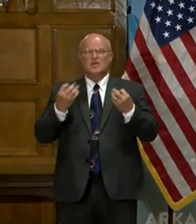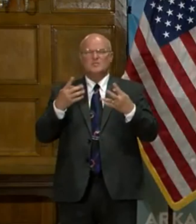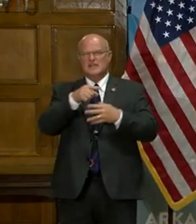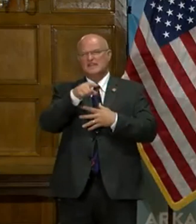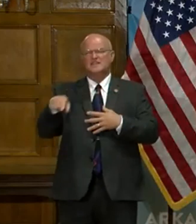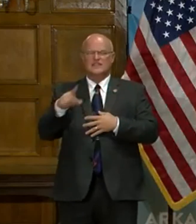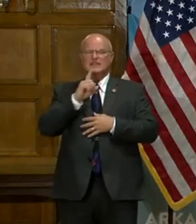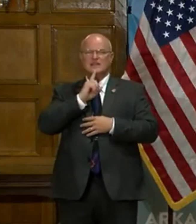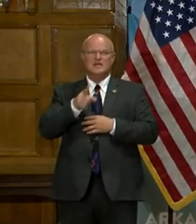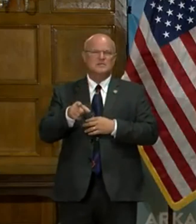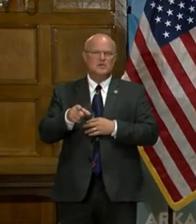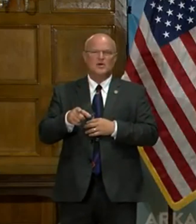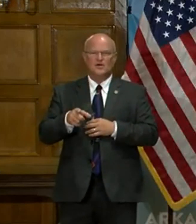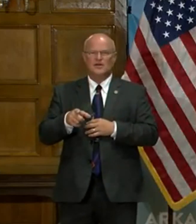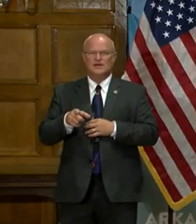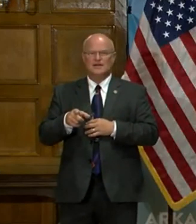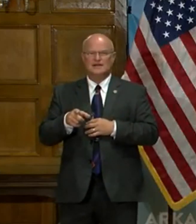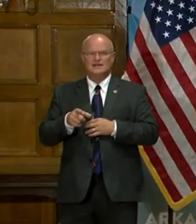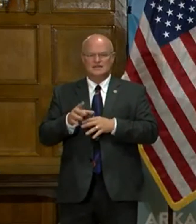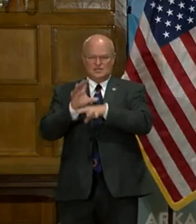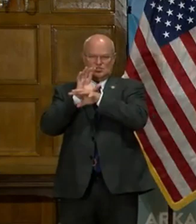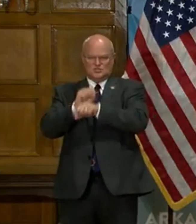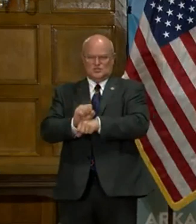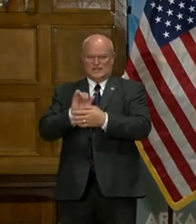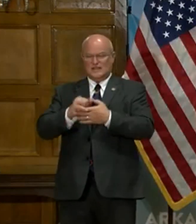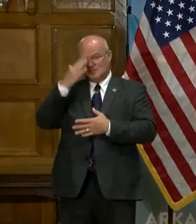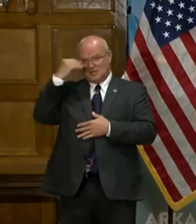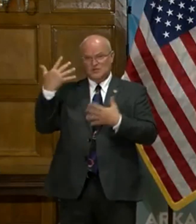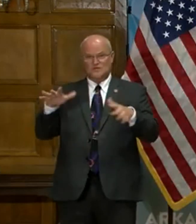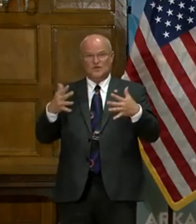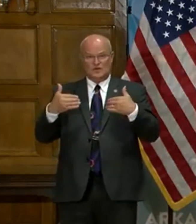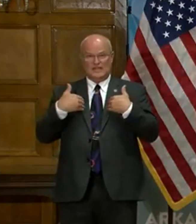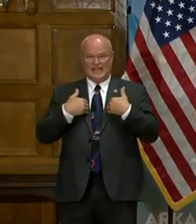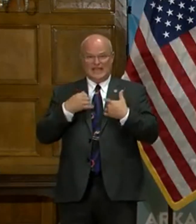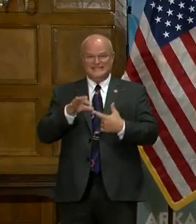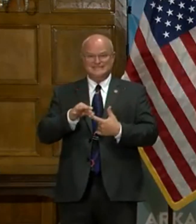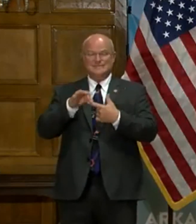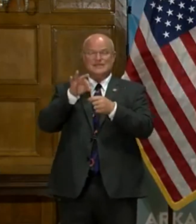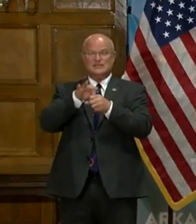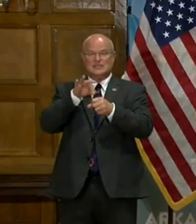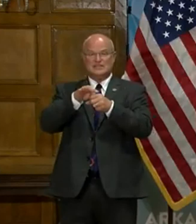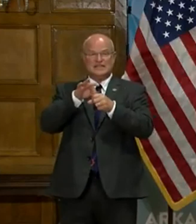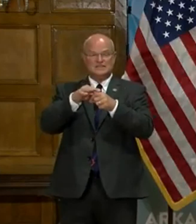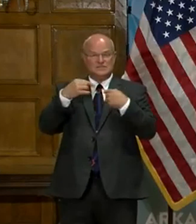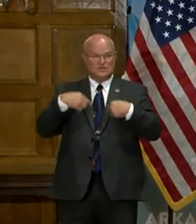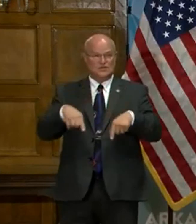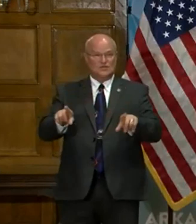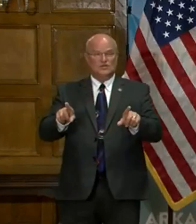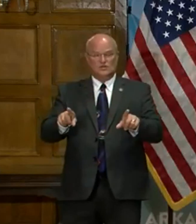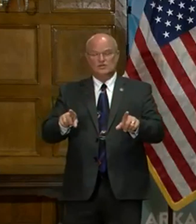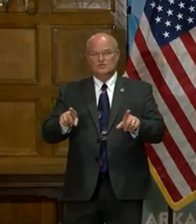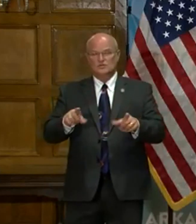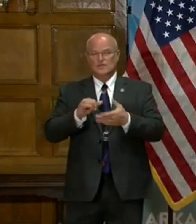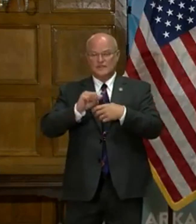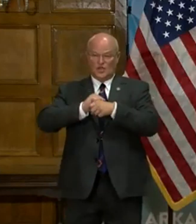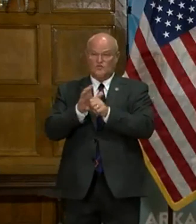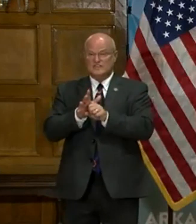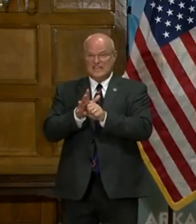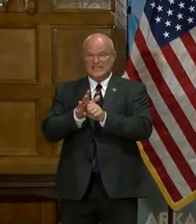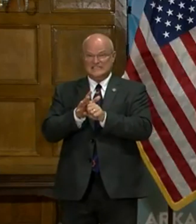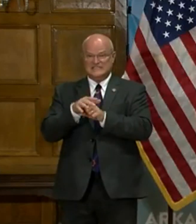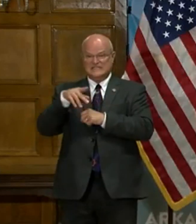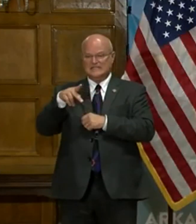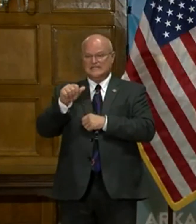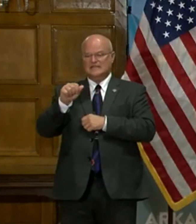of them are used to this because we've already had special elections during the